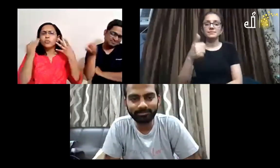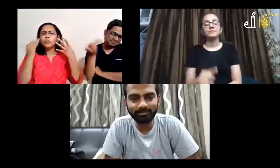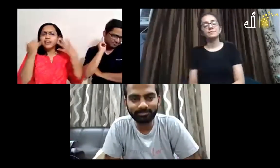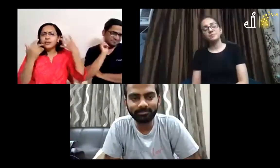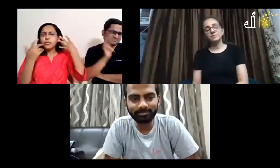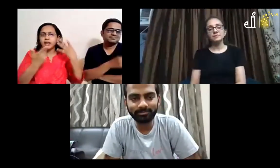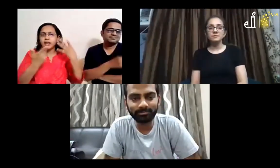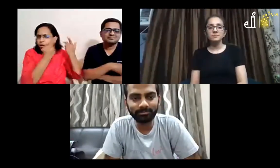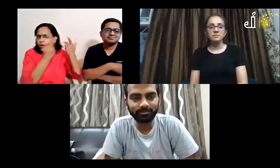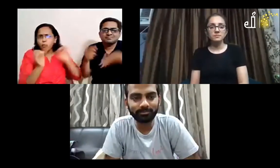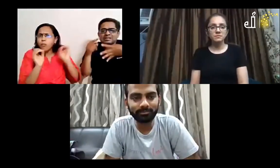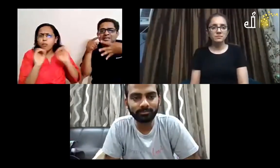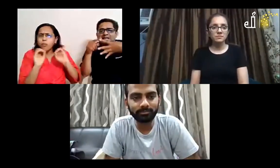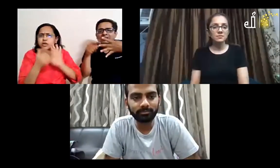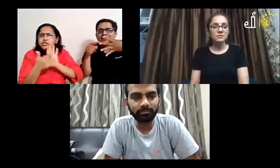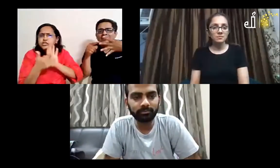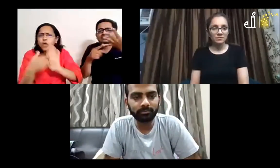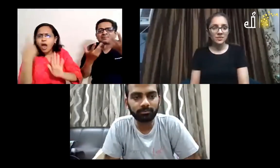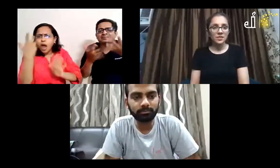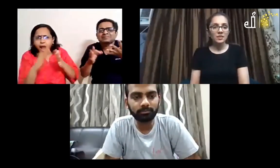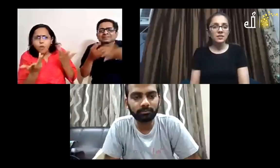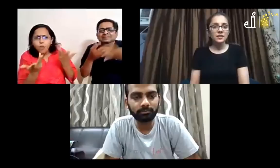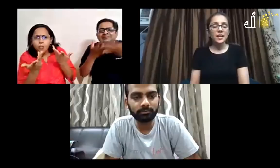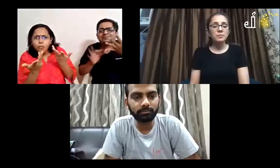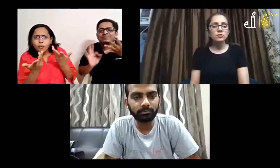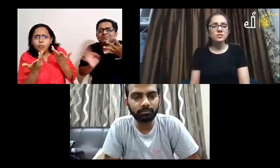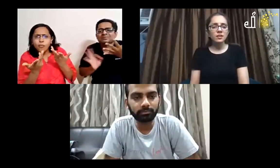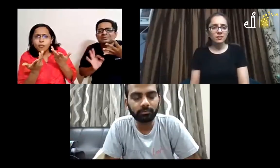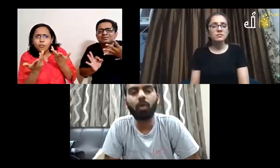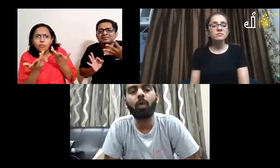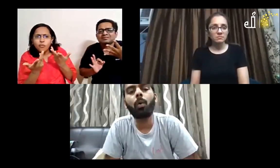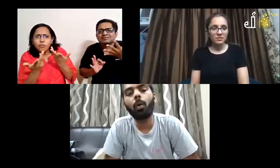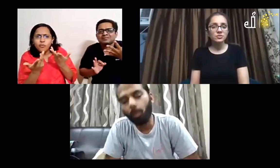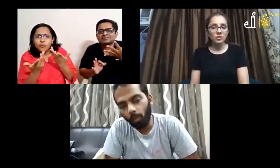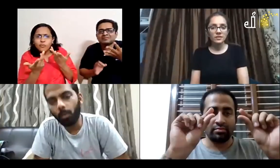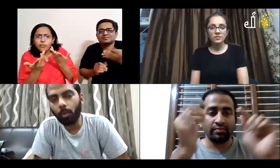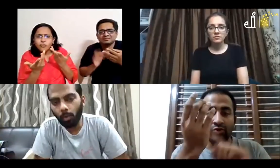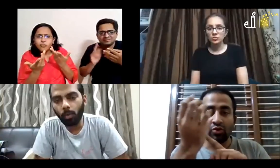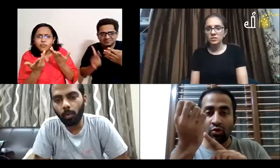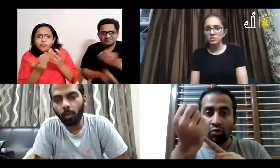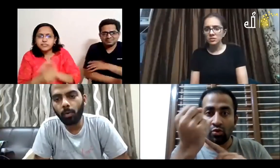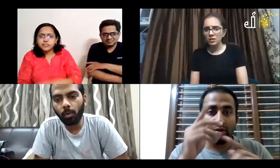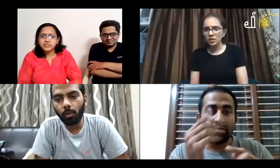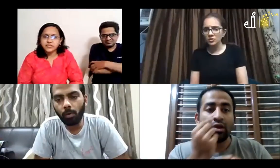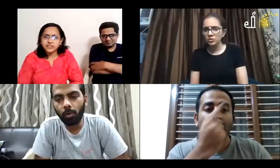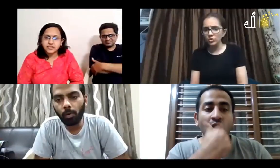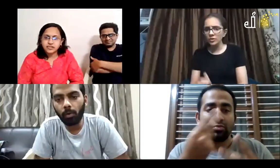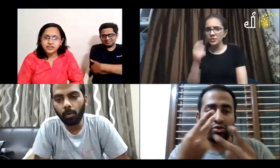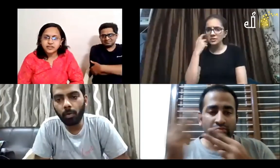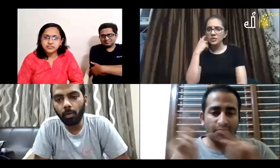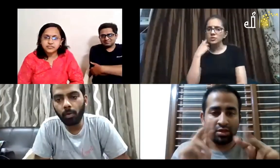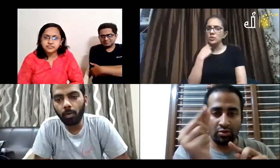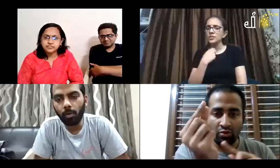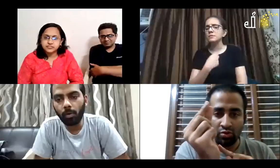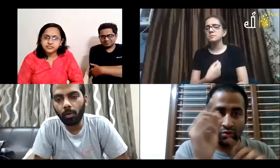Yeah, because It's not that visual. Just hold on